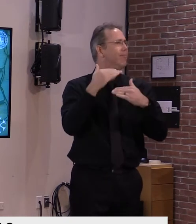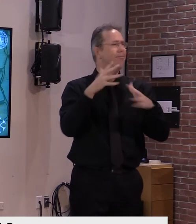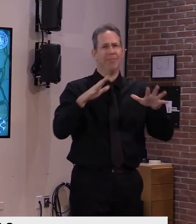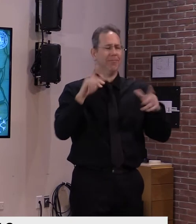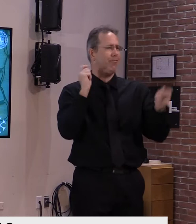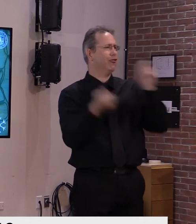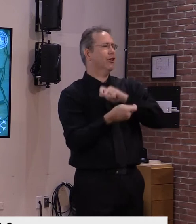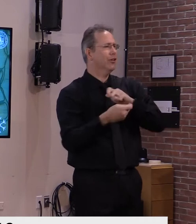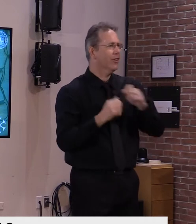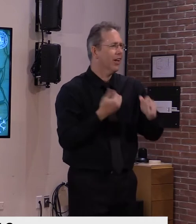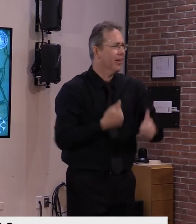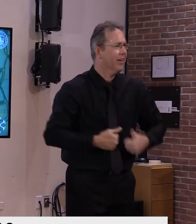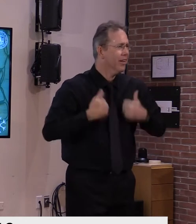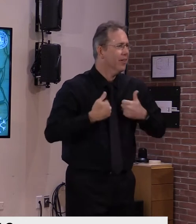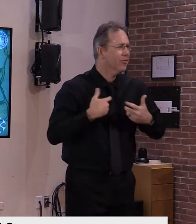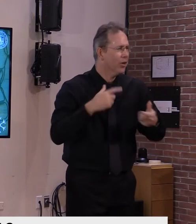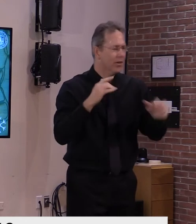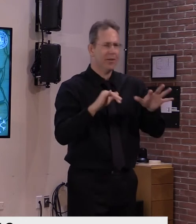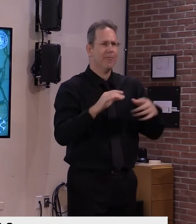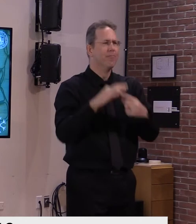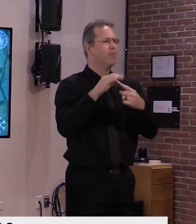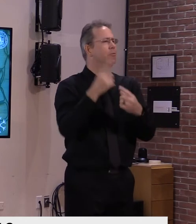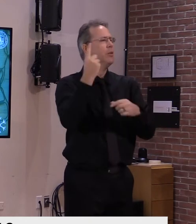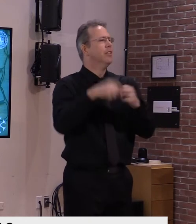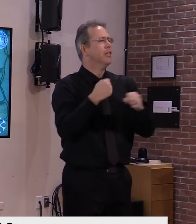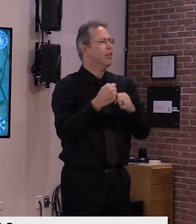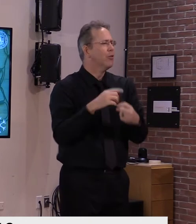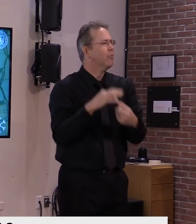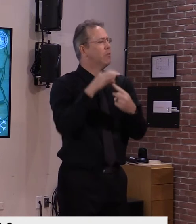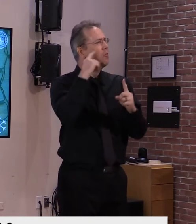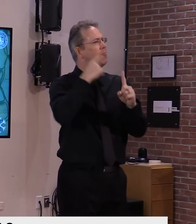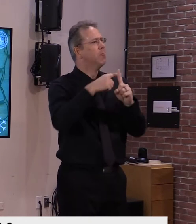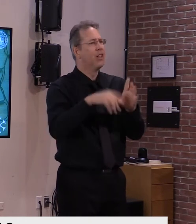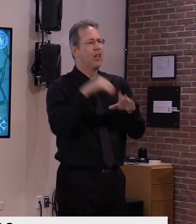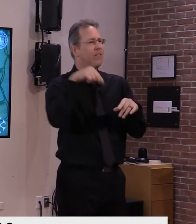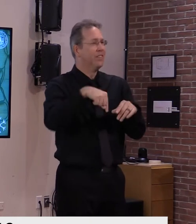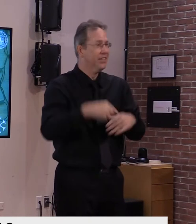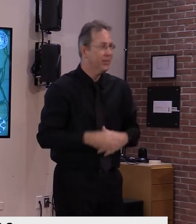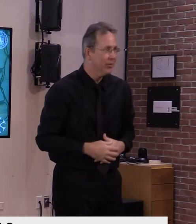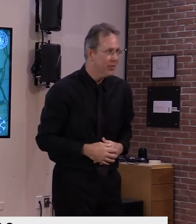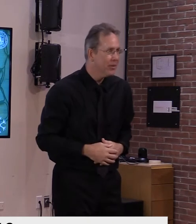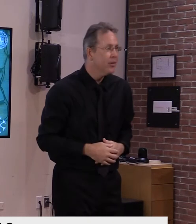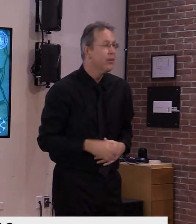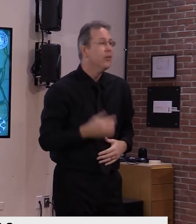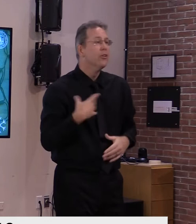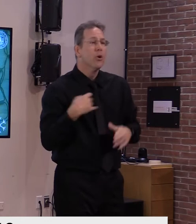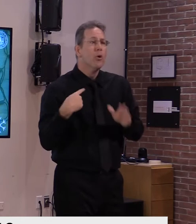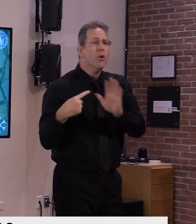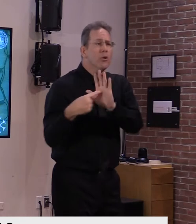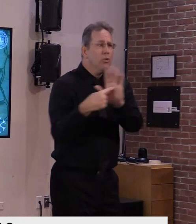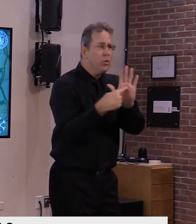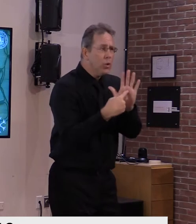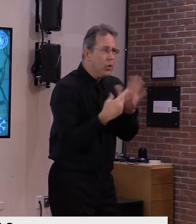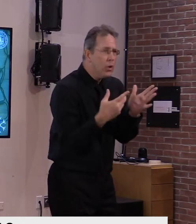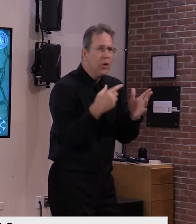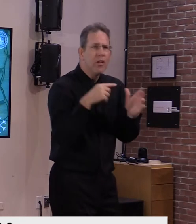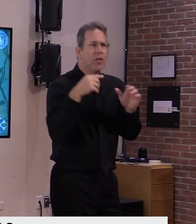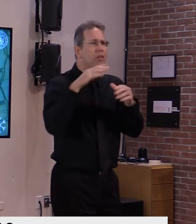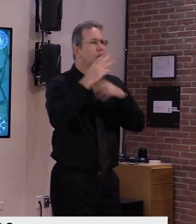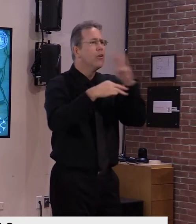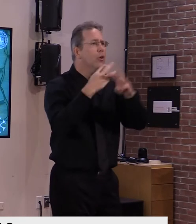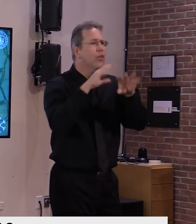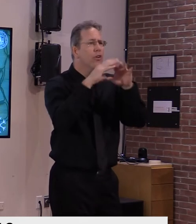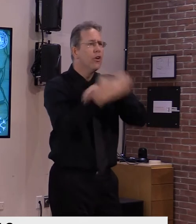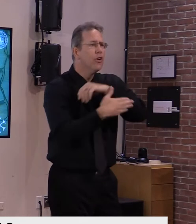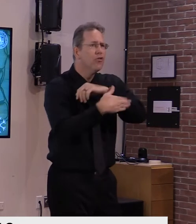a fun and positive way. And we can show the nation that, once again, Vermont